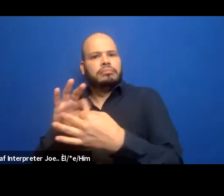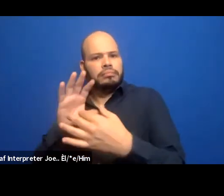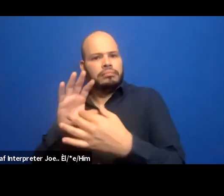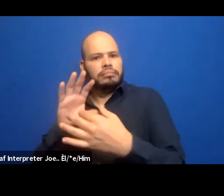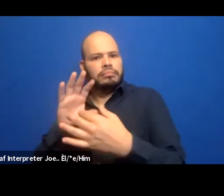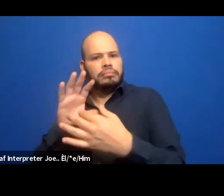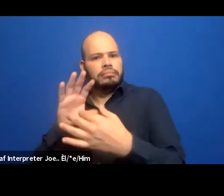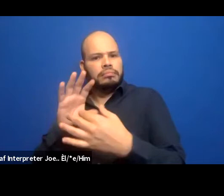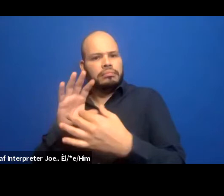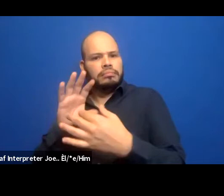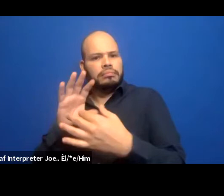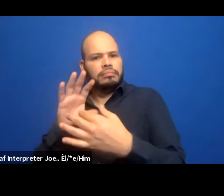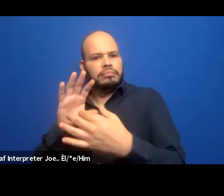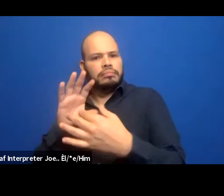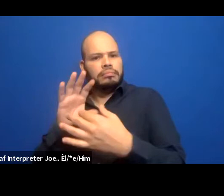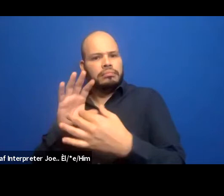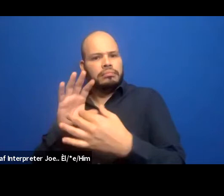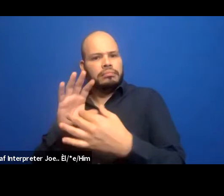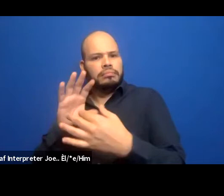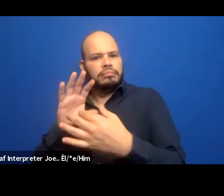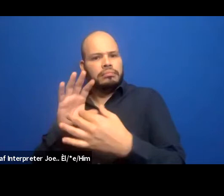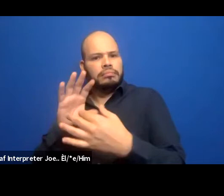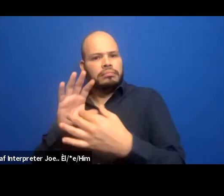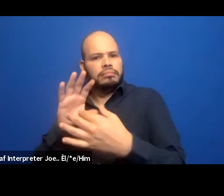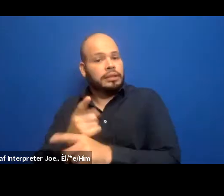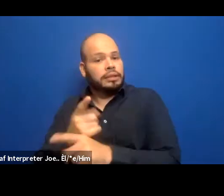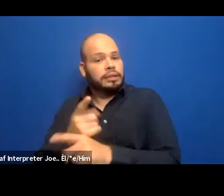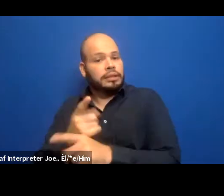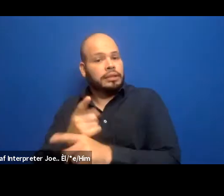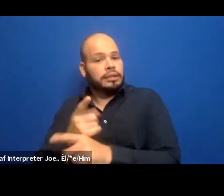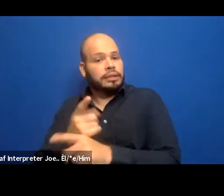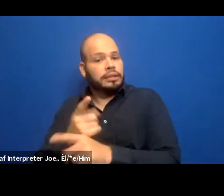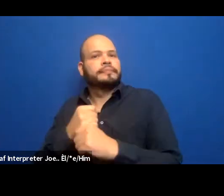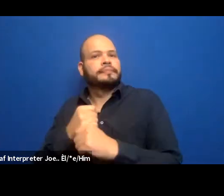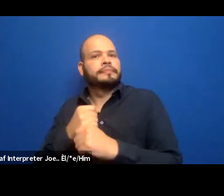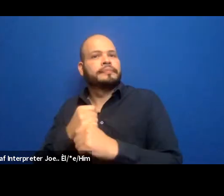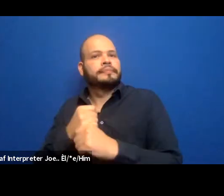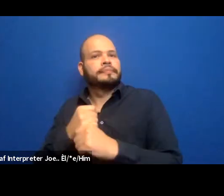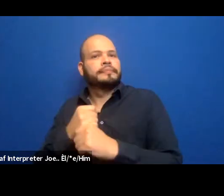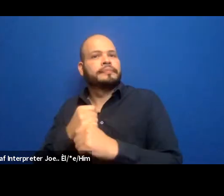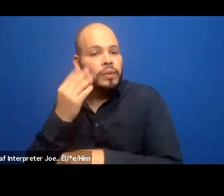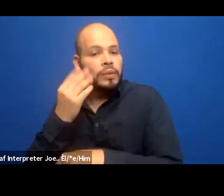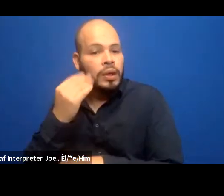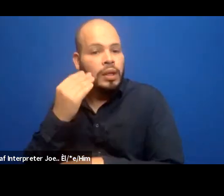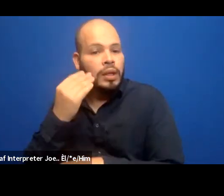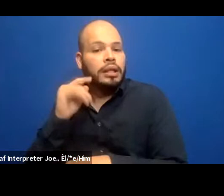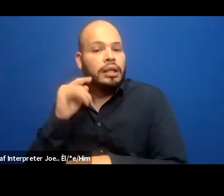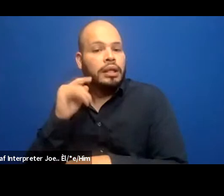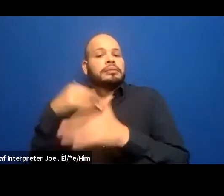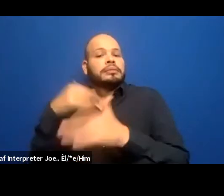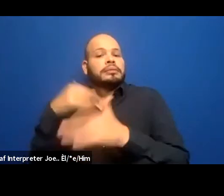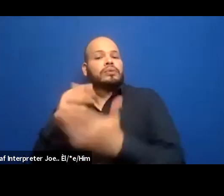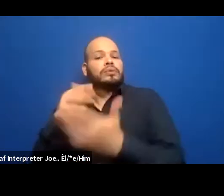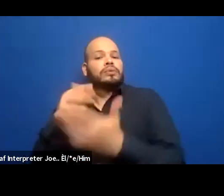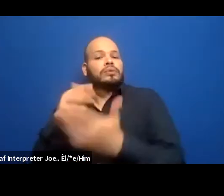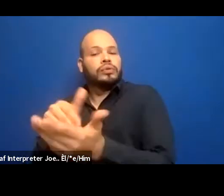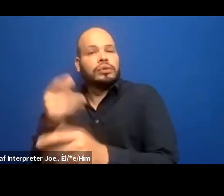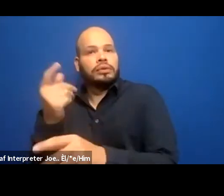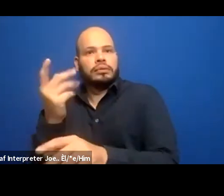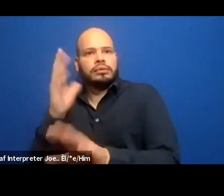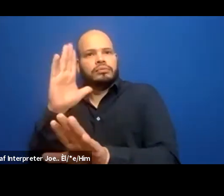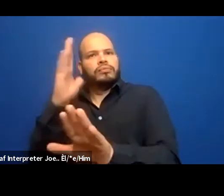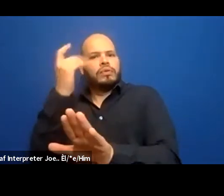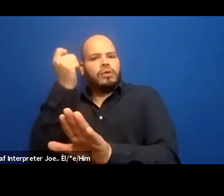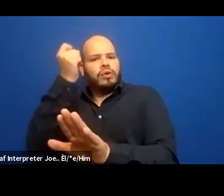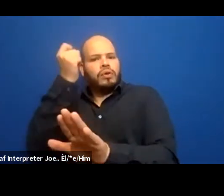most central to your knowledge, right? To your wisdom, to how you come into this work. And I thought it was so powerful to really start with your